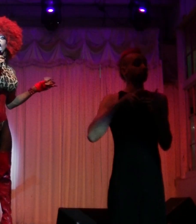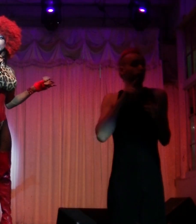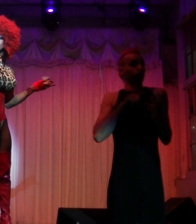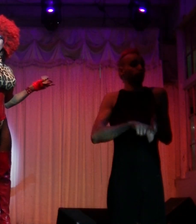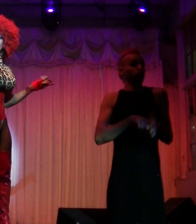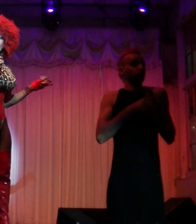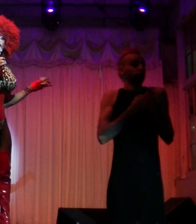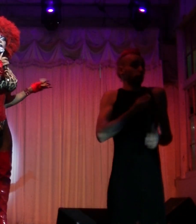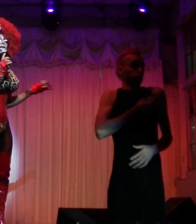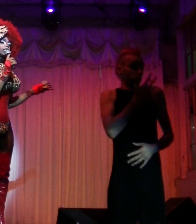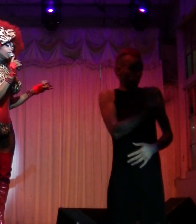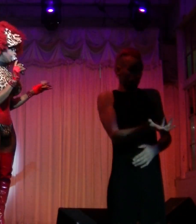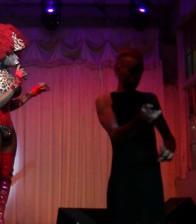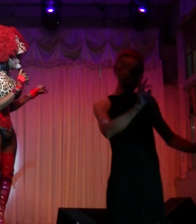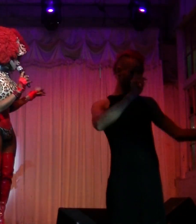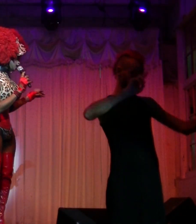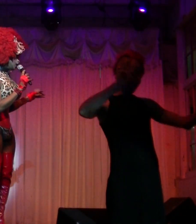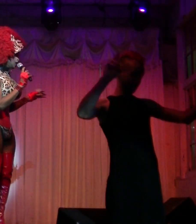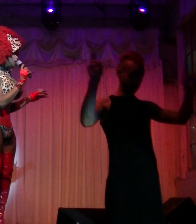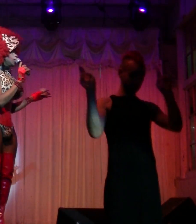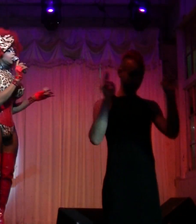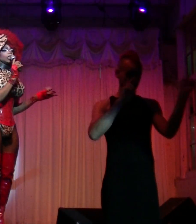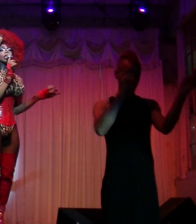poetry for y'all, okay?